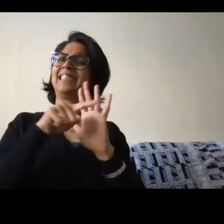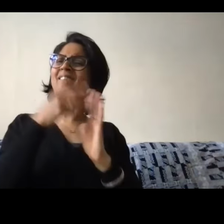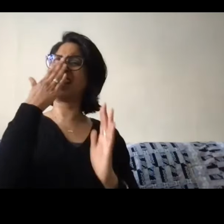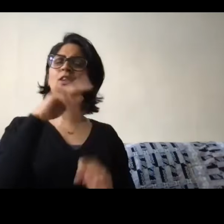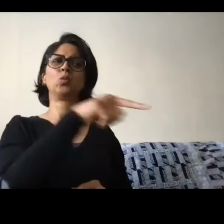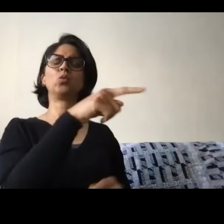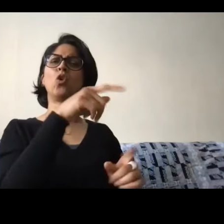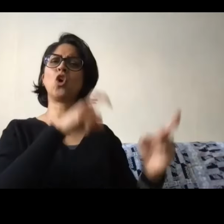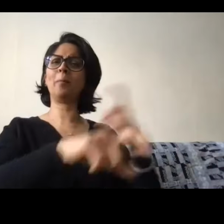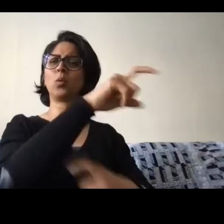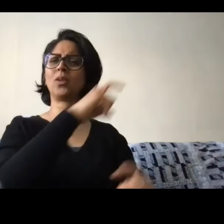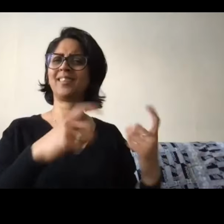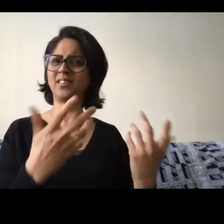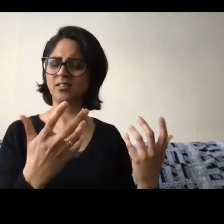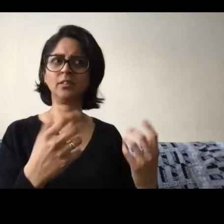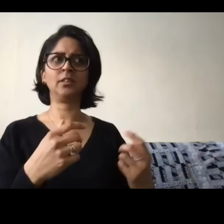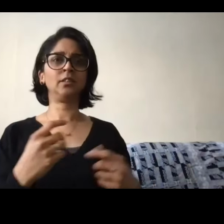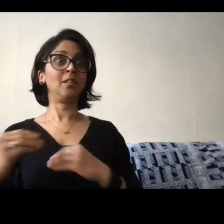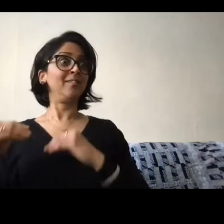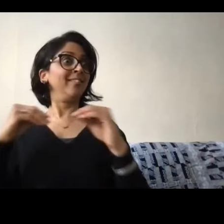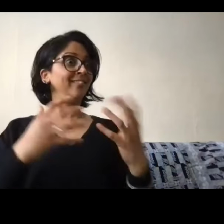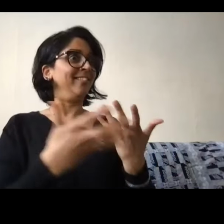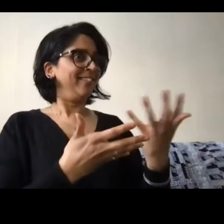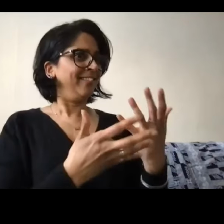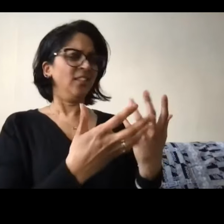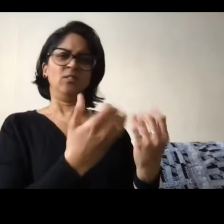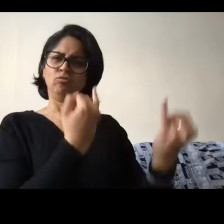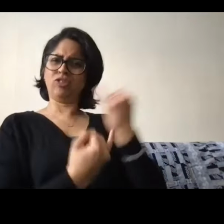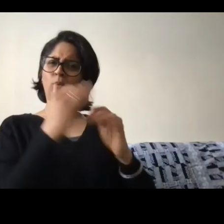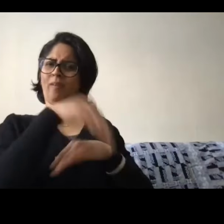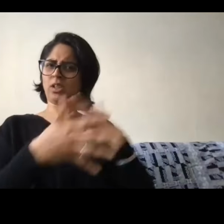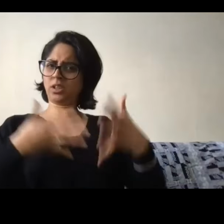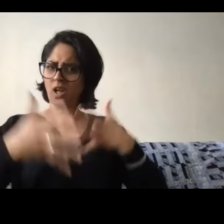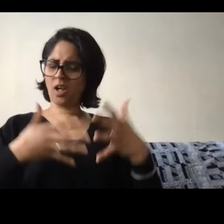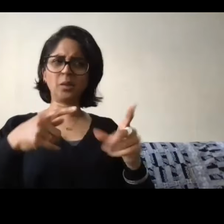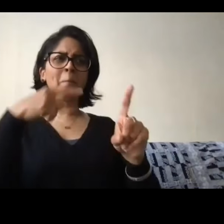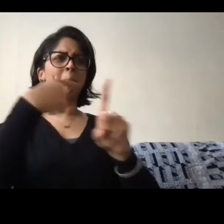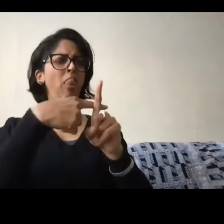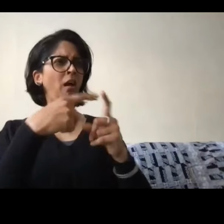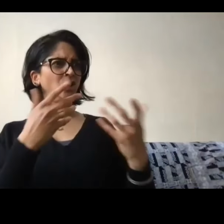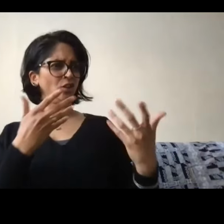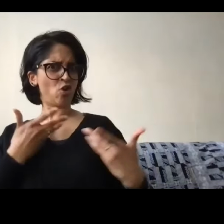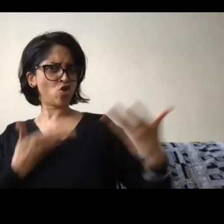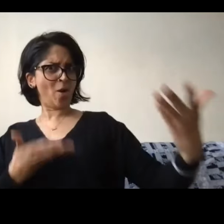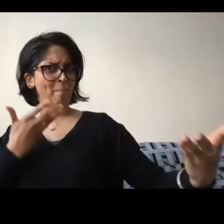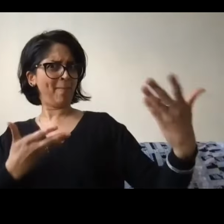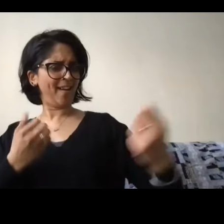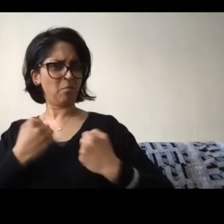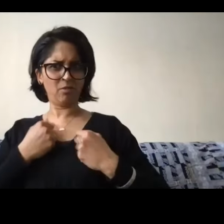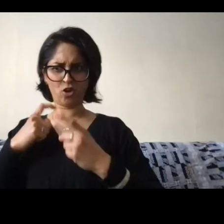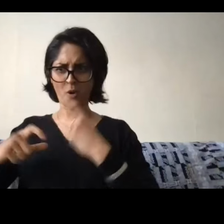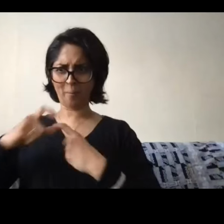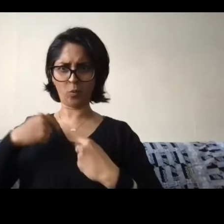Each of the women had many narratives, many rich narratives to share, and many negative experiences, certainly around